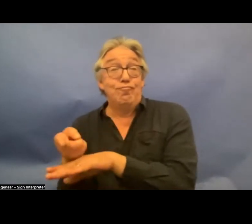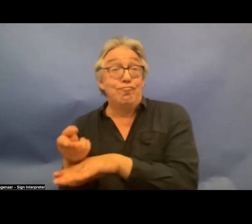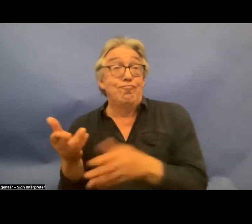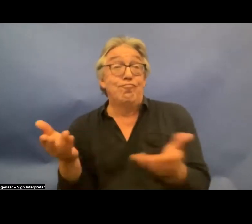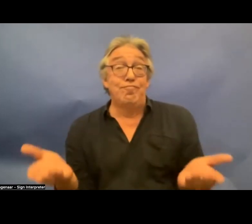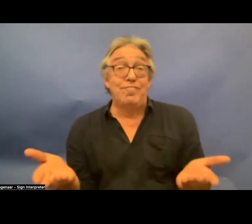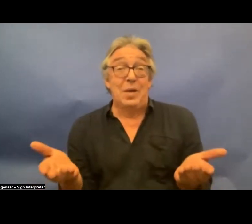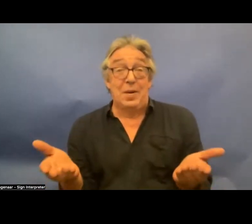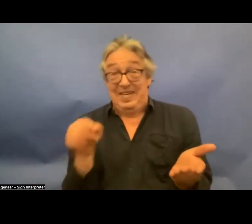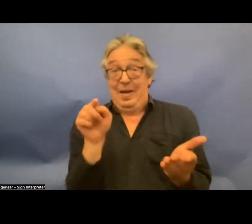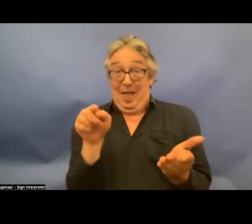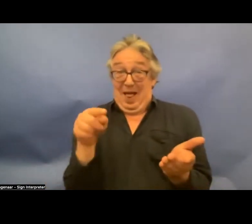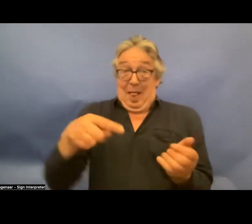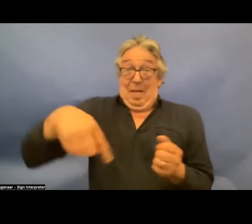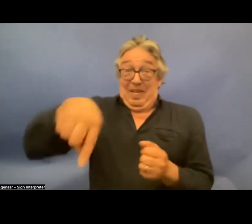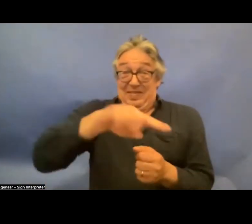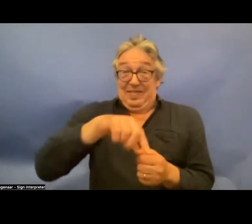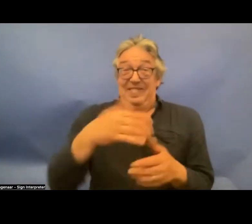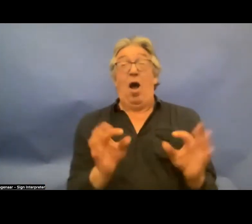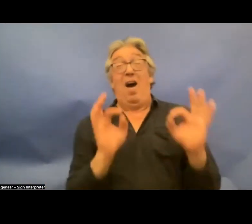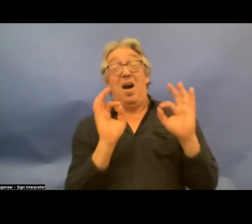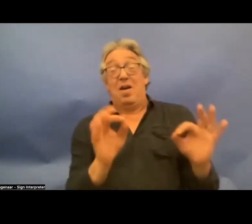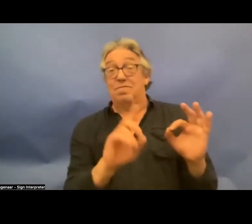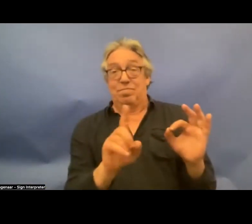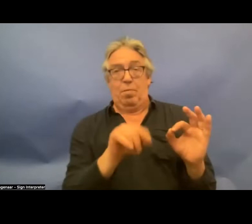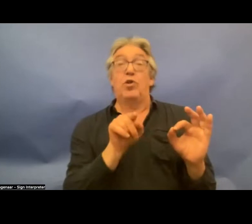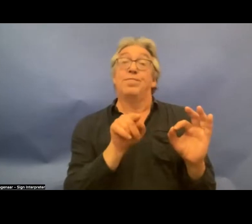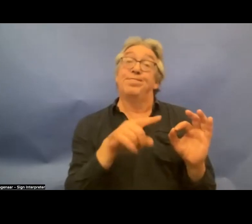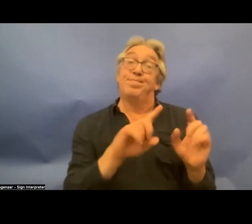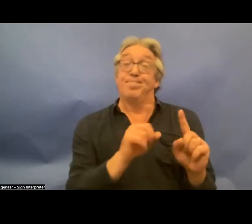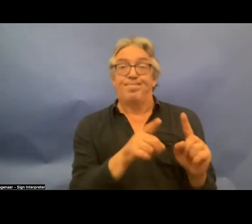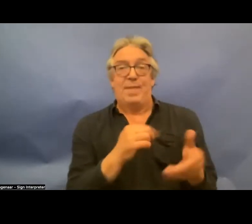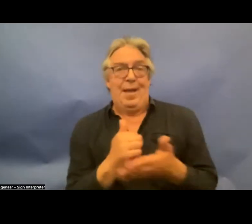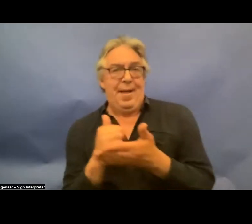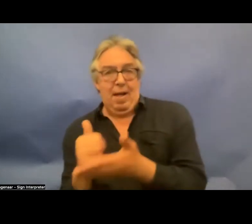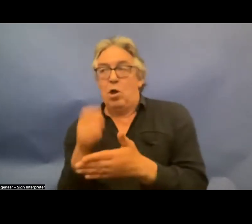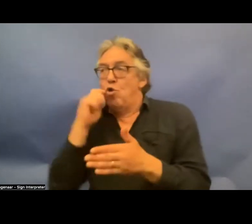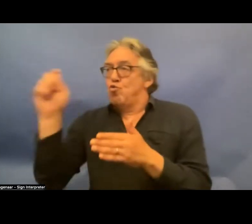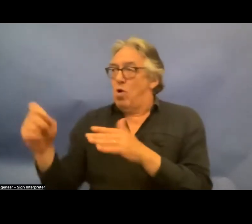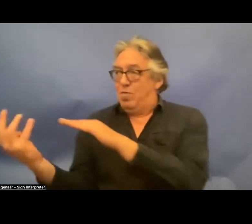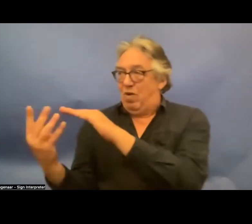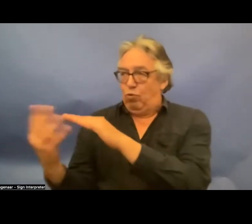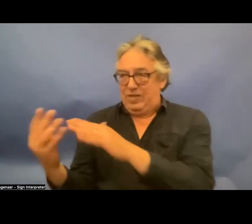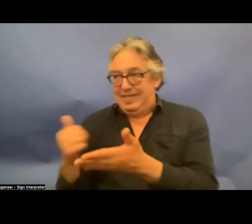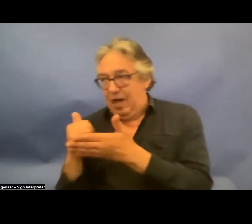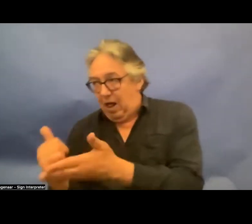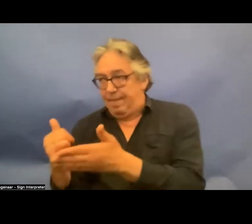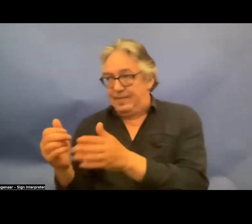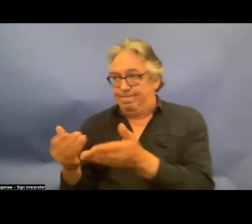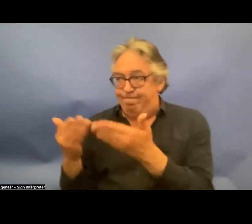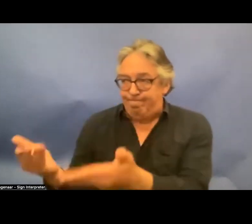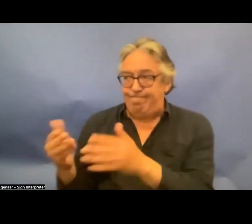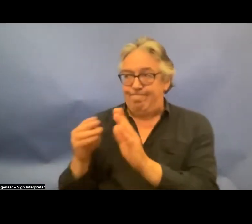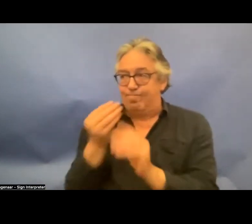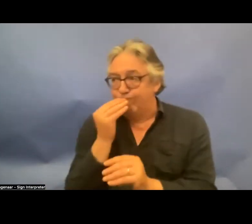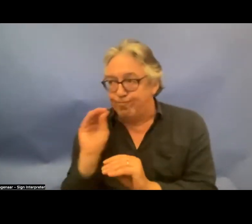medical rehabilitation of people from Ukraine. Gradually, they help these people to